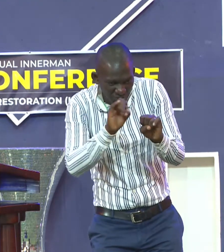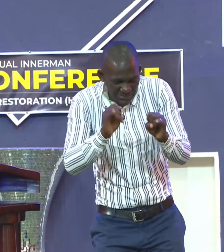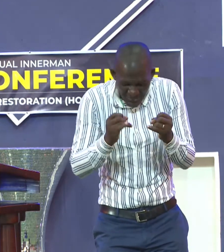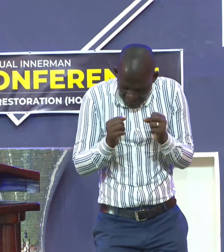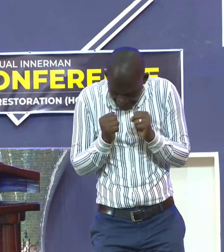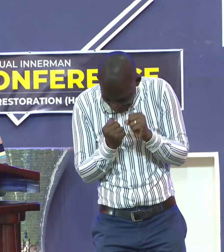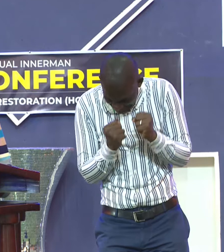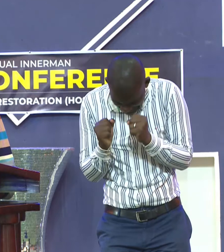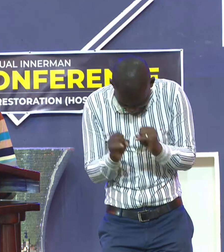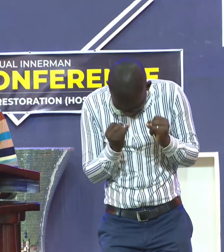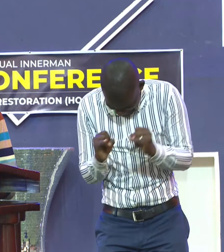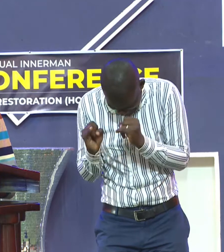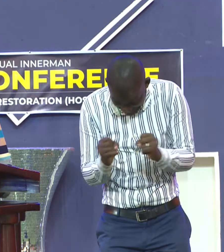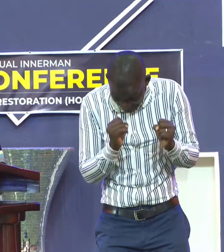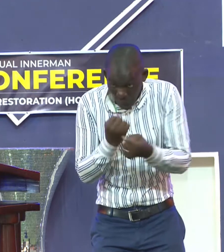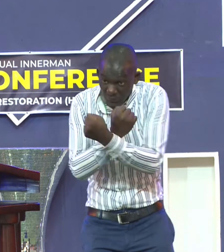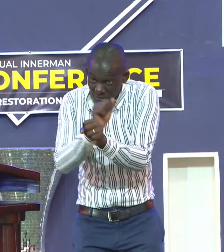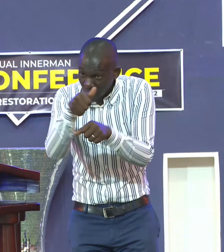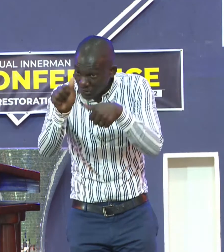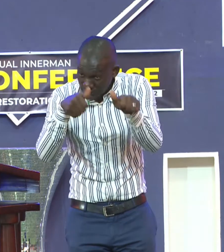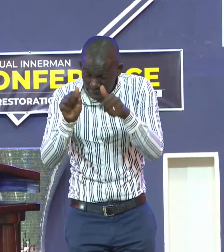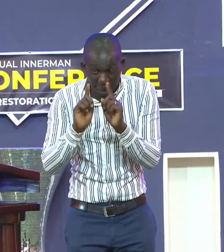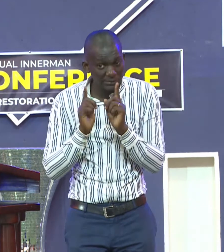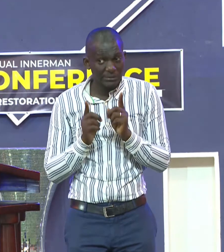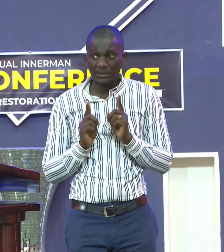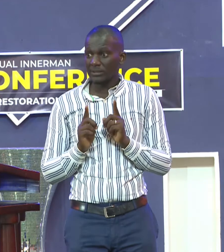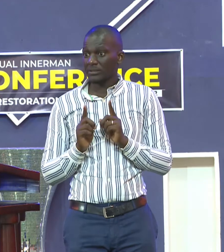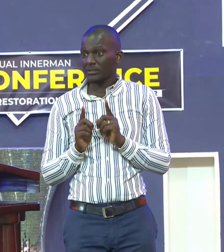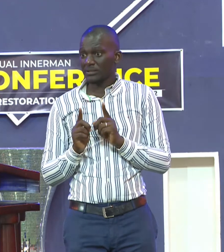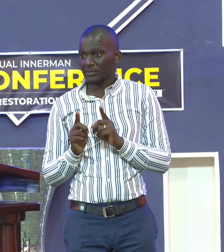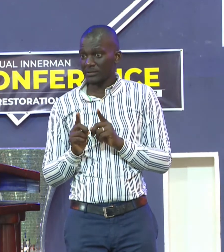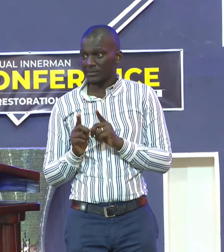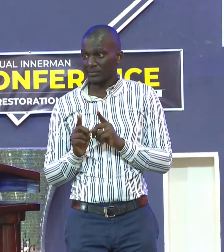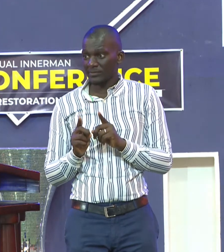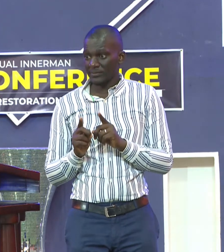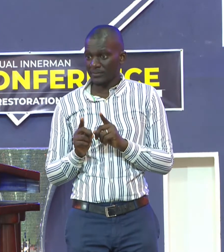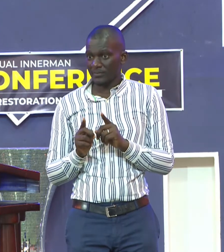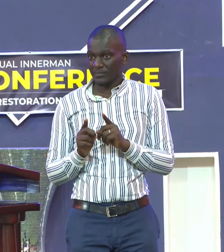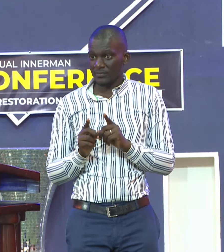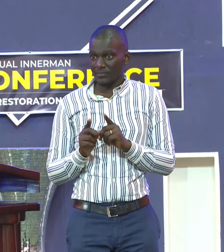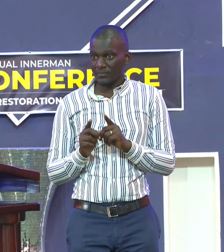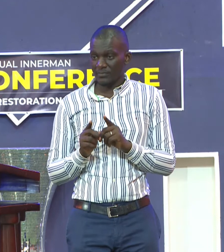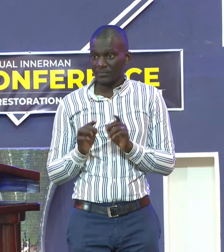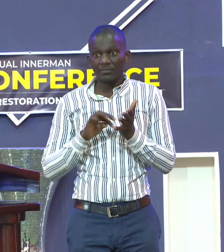and then you start fighting for yourself to rescue yourself from the situation,